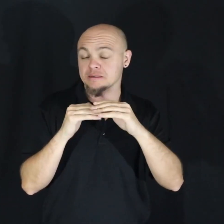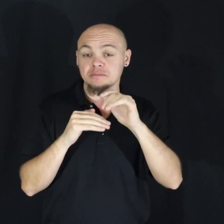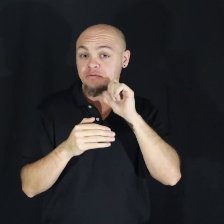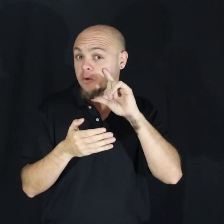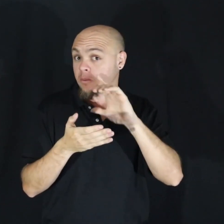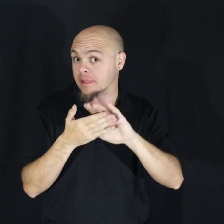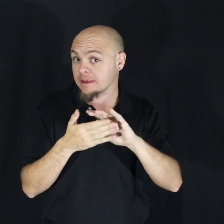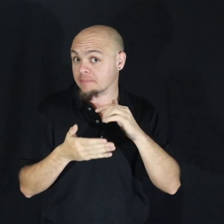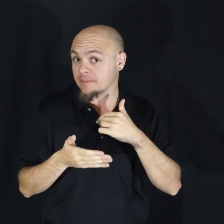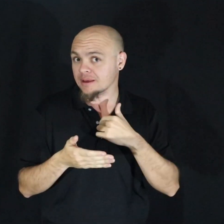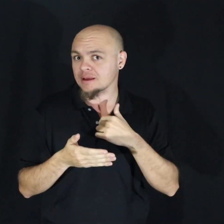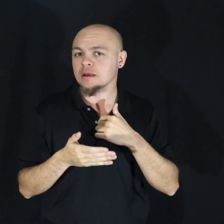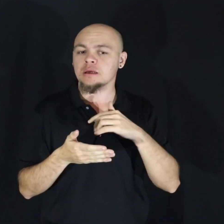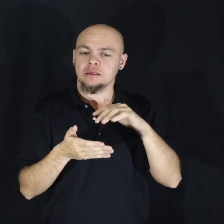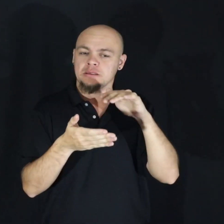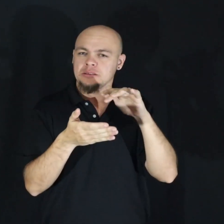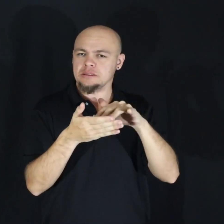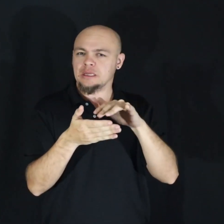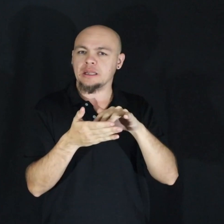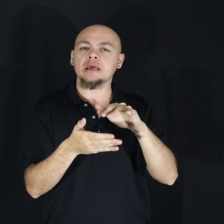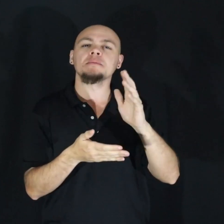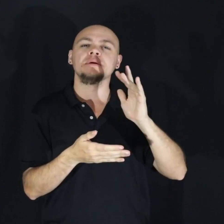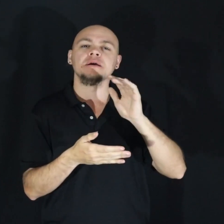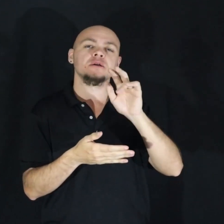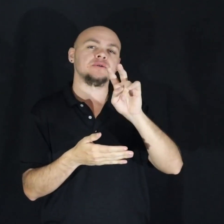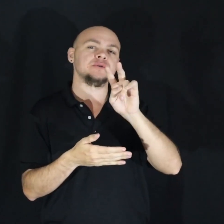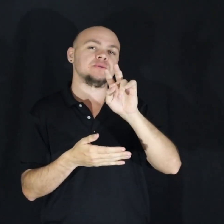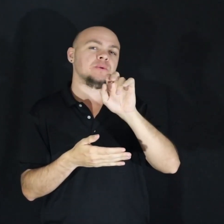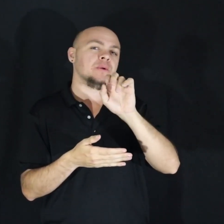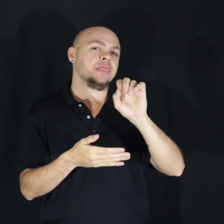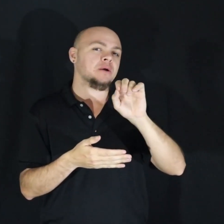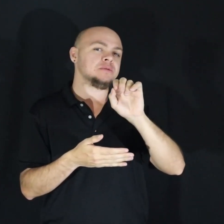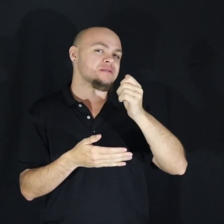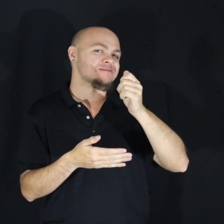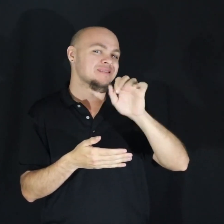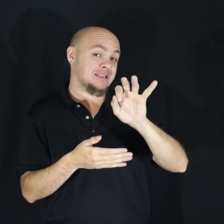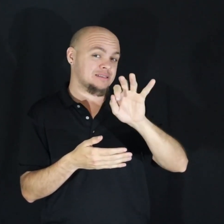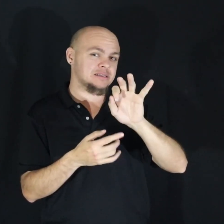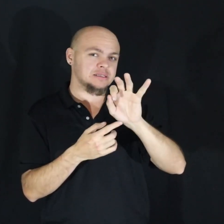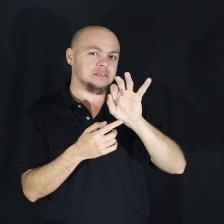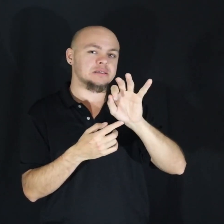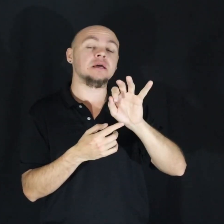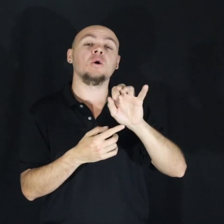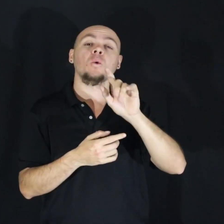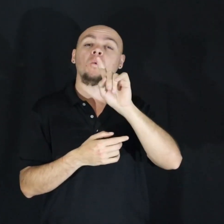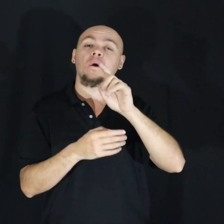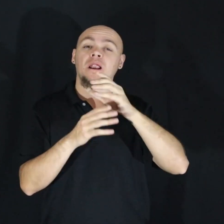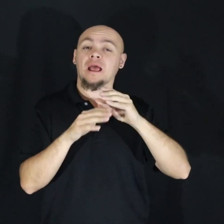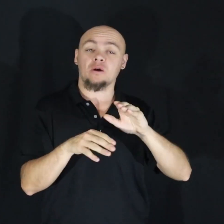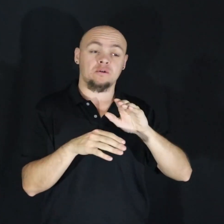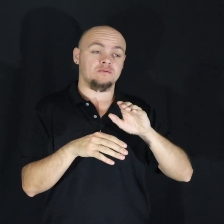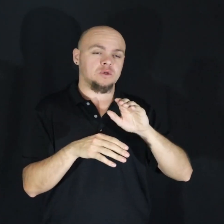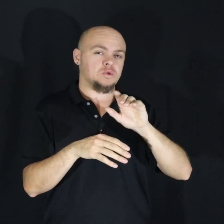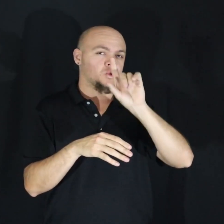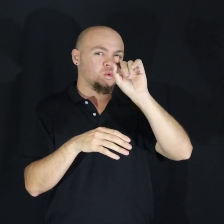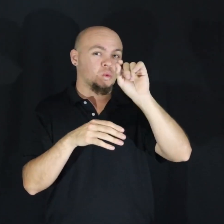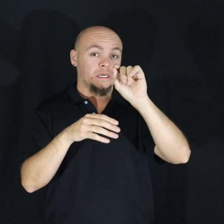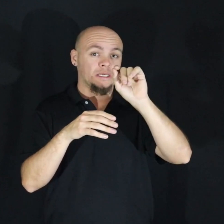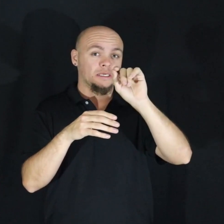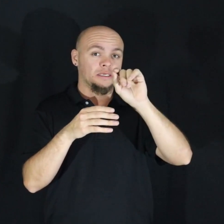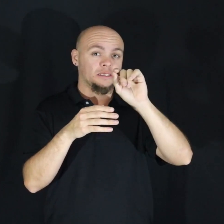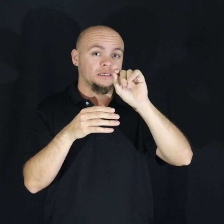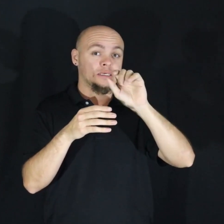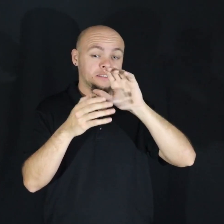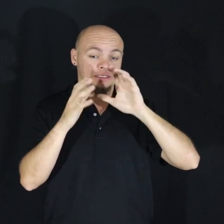me? Study in 2019 determined that 1 out of every 20 U.S. citizens was a construction